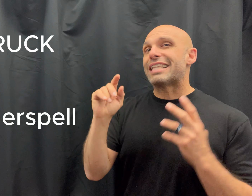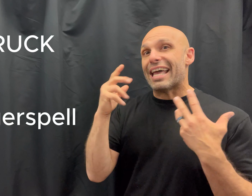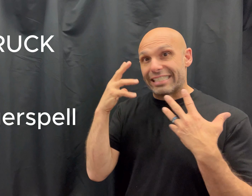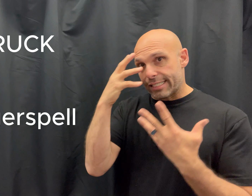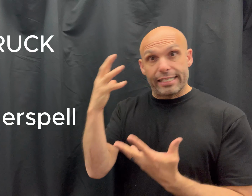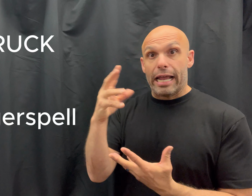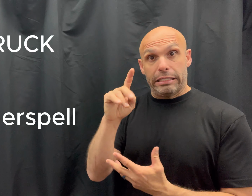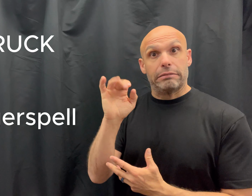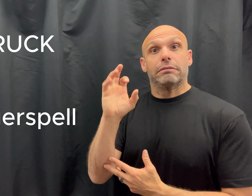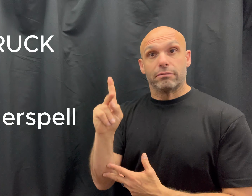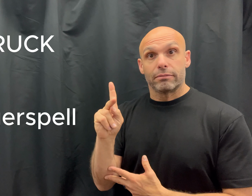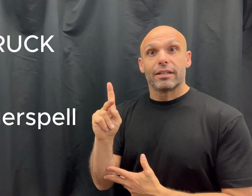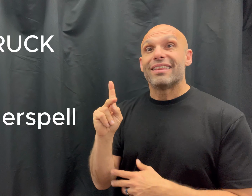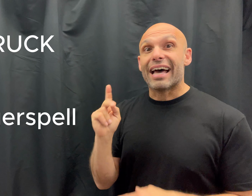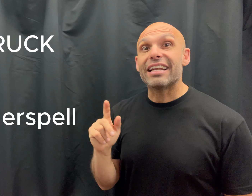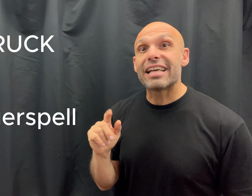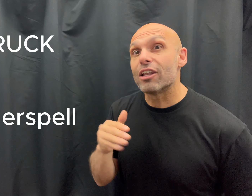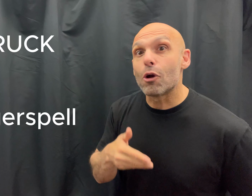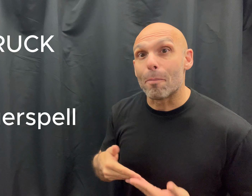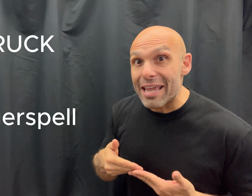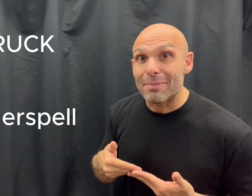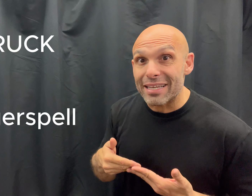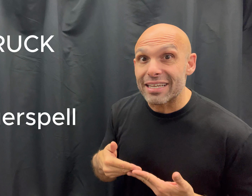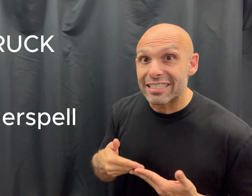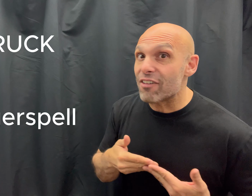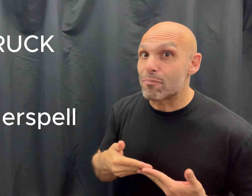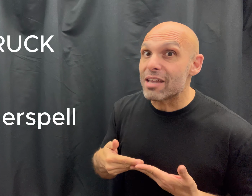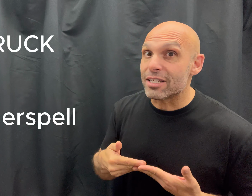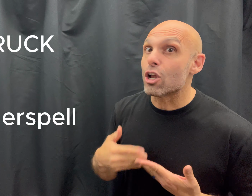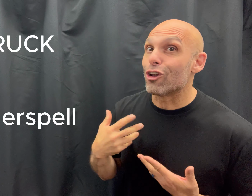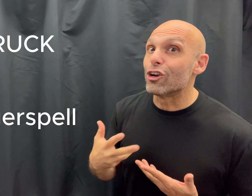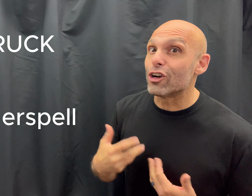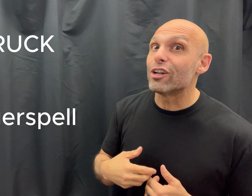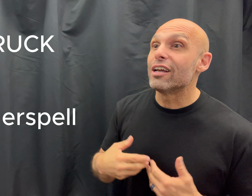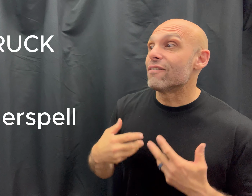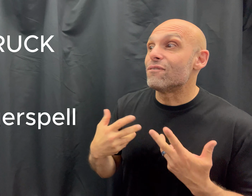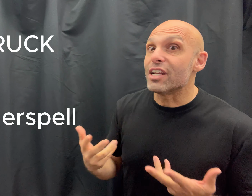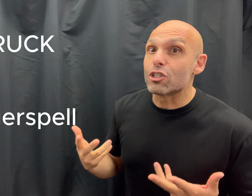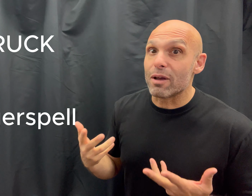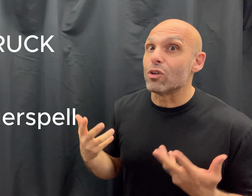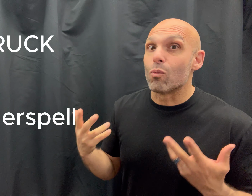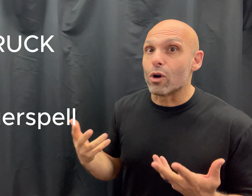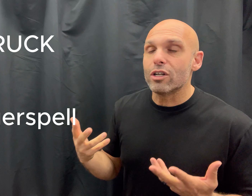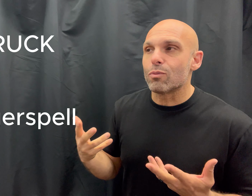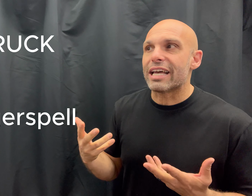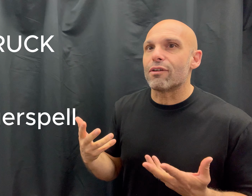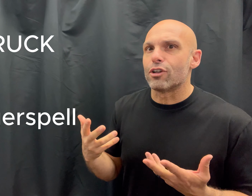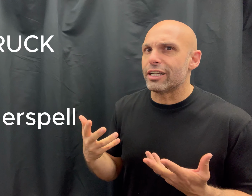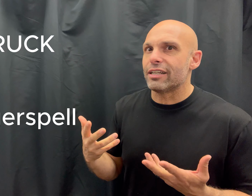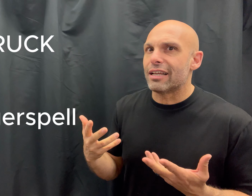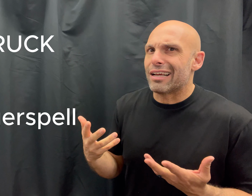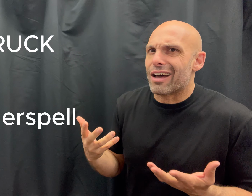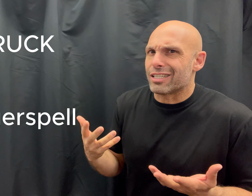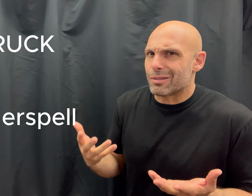is the sign. That is how little deaf babies learn finger spelled words without learning how to